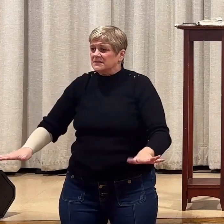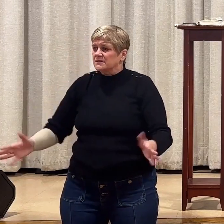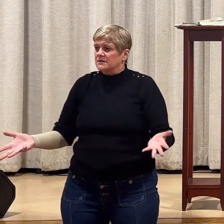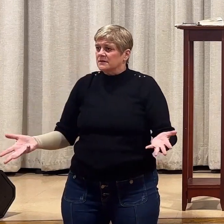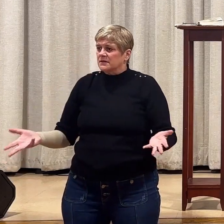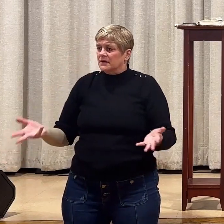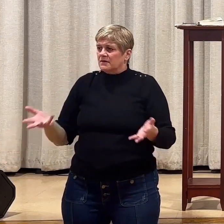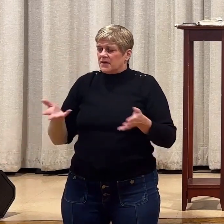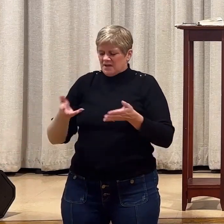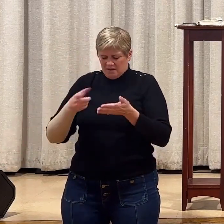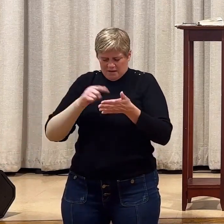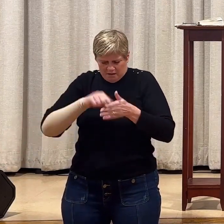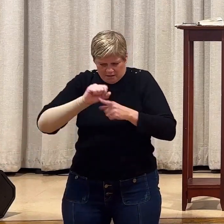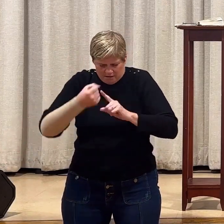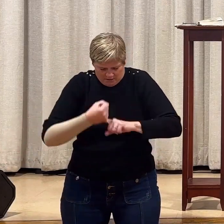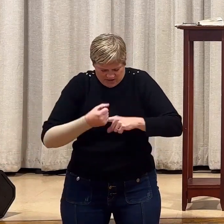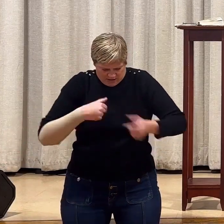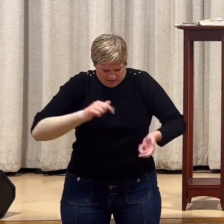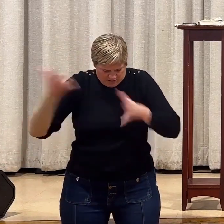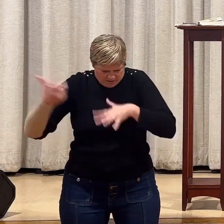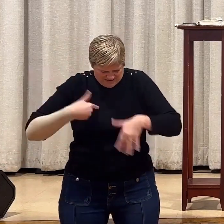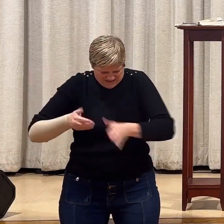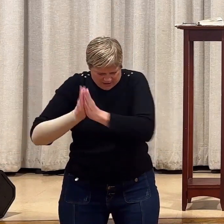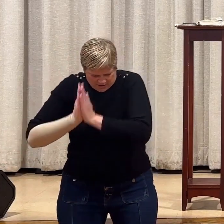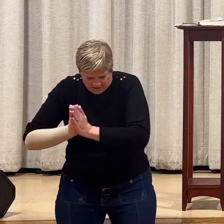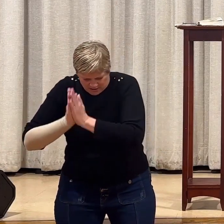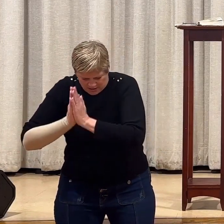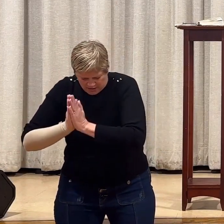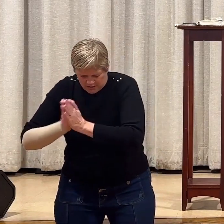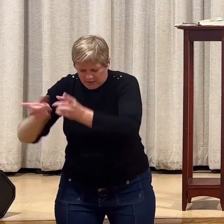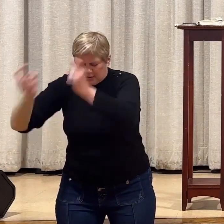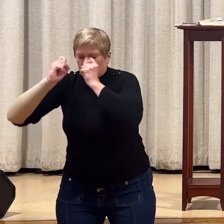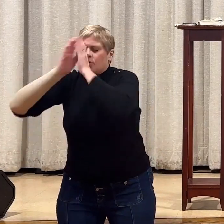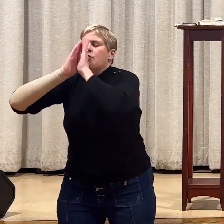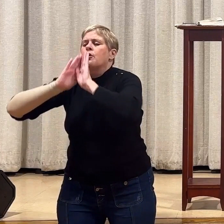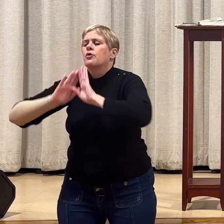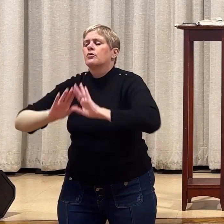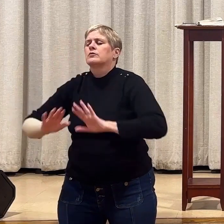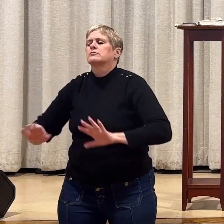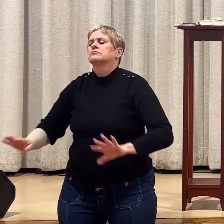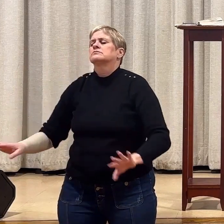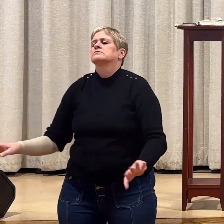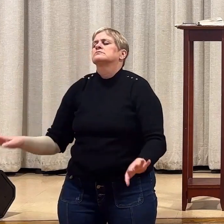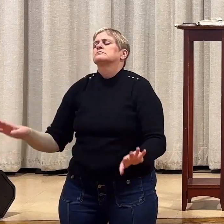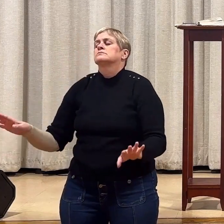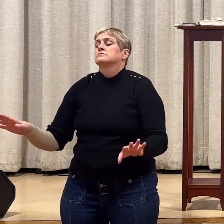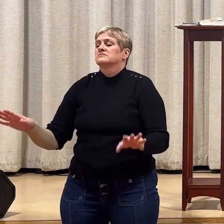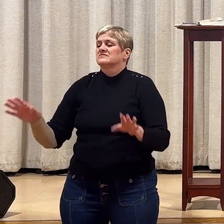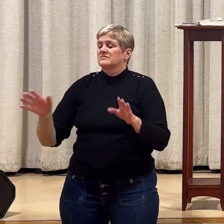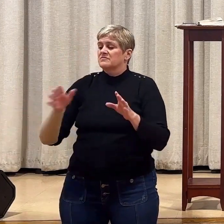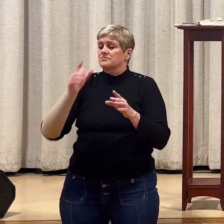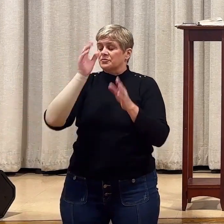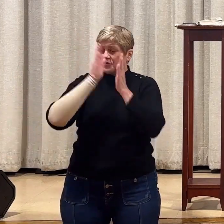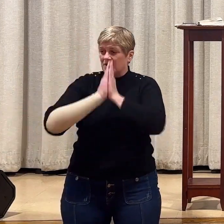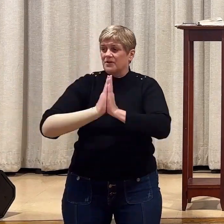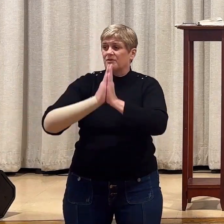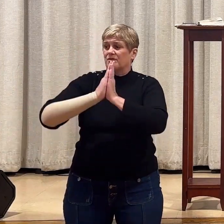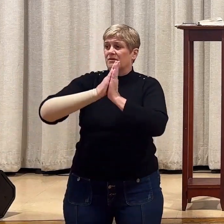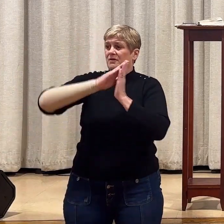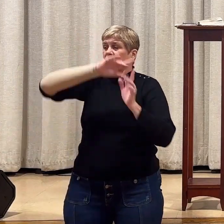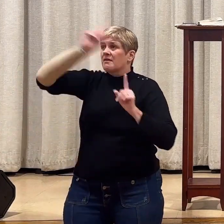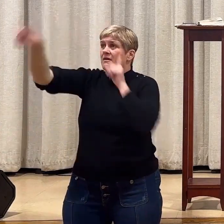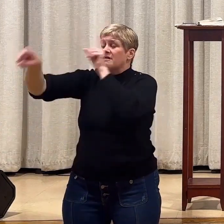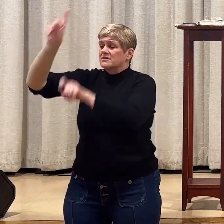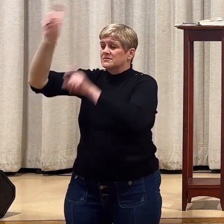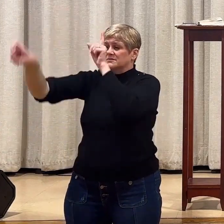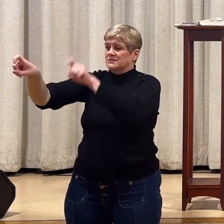peace. You see, the word prayer in Greek, it says, with everything with prayer and petition. The